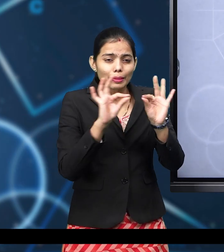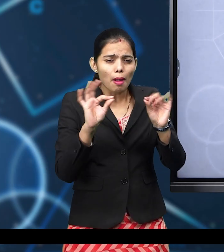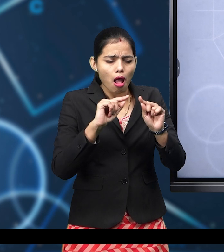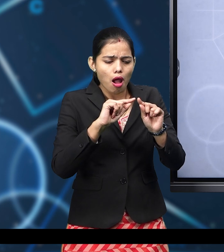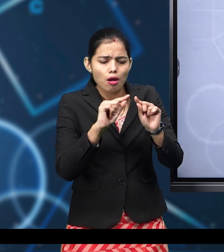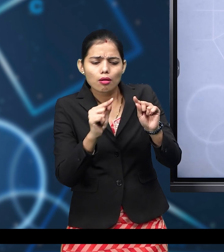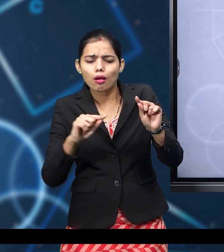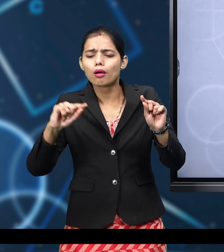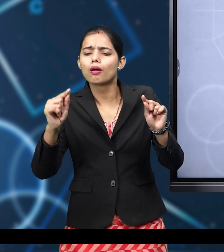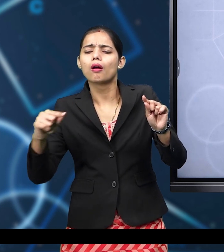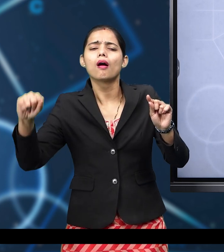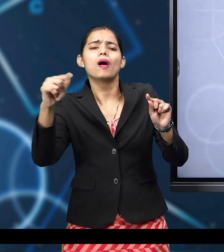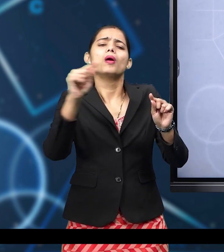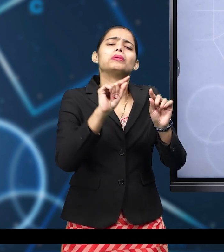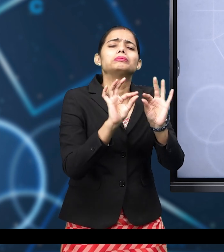simple curve,